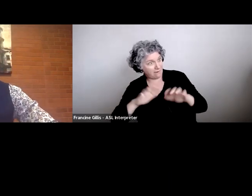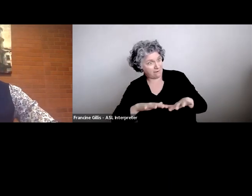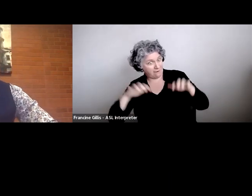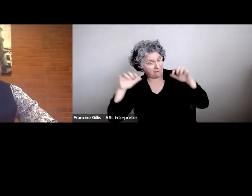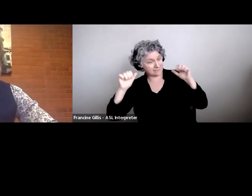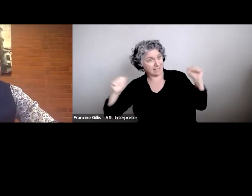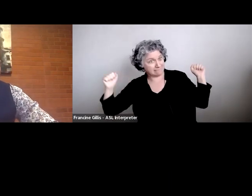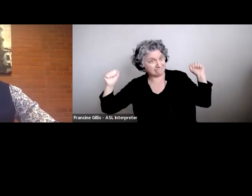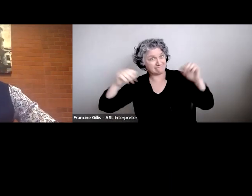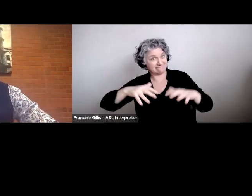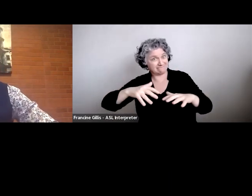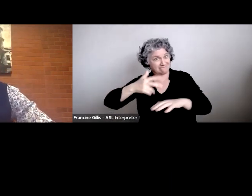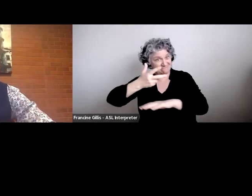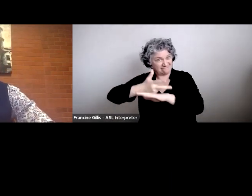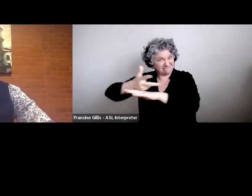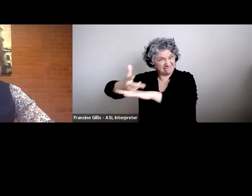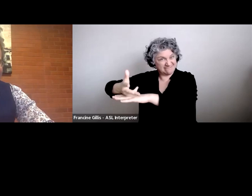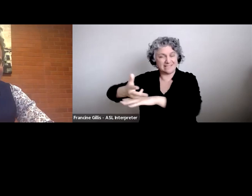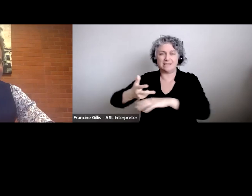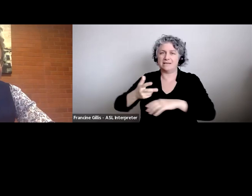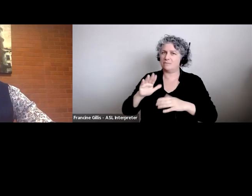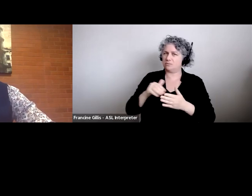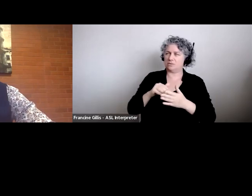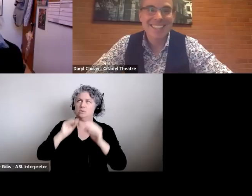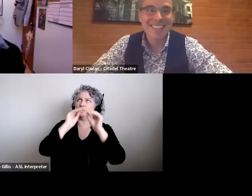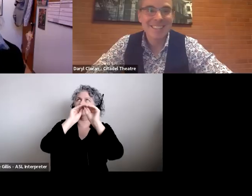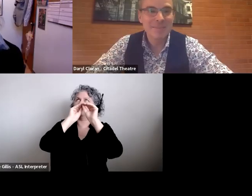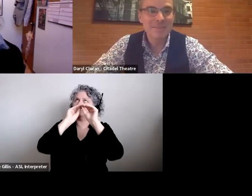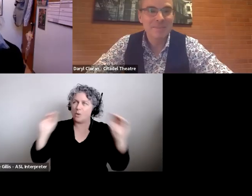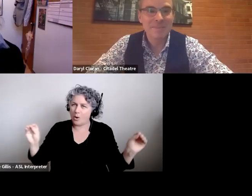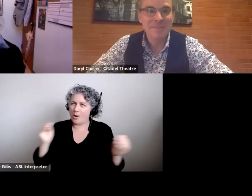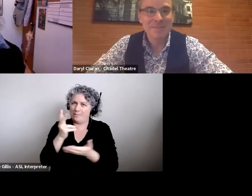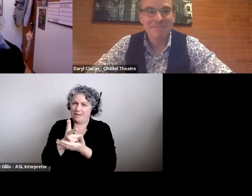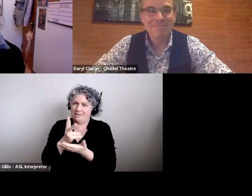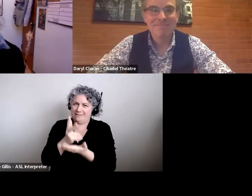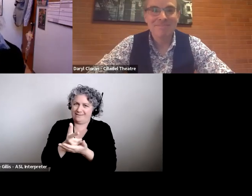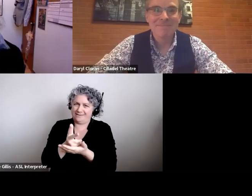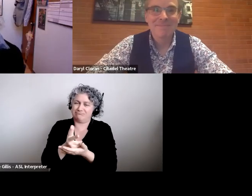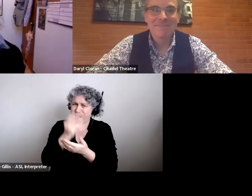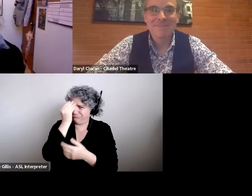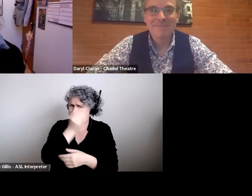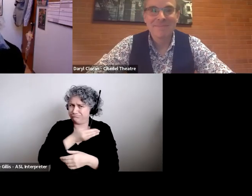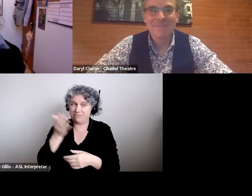That's a big one for Montreal. There's literally no place. If you want